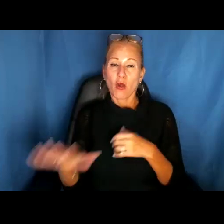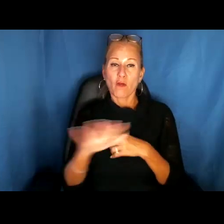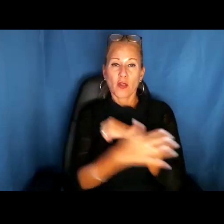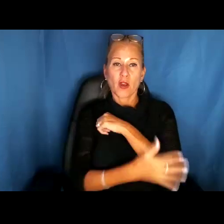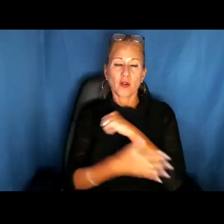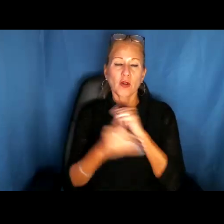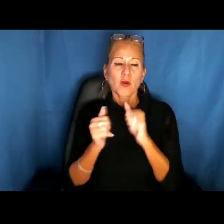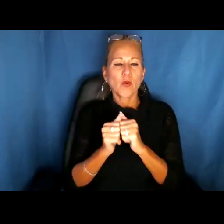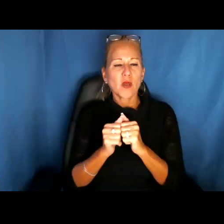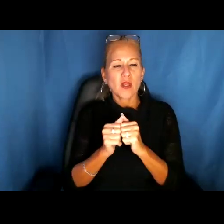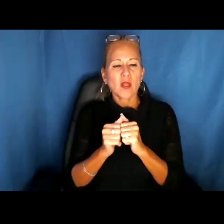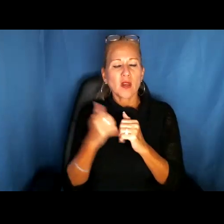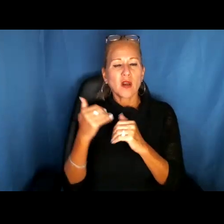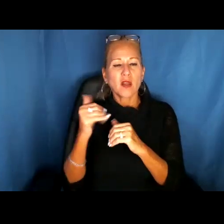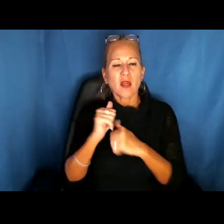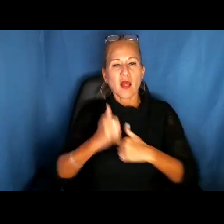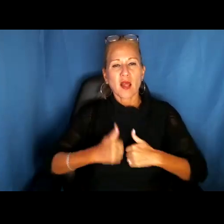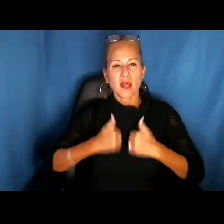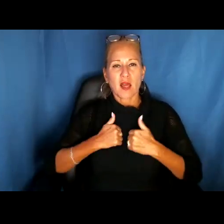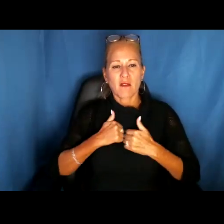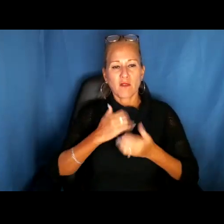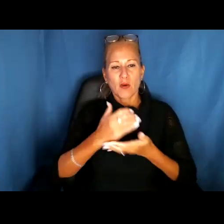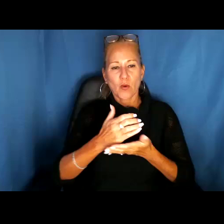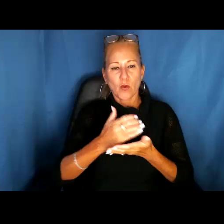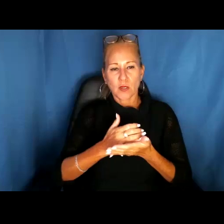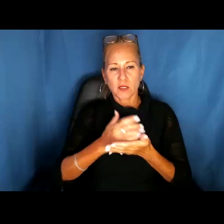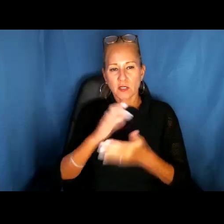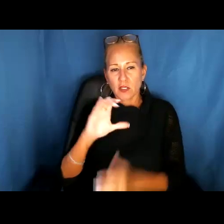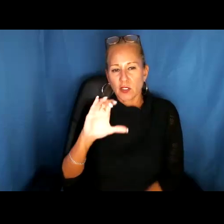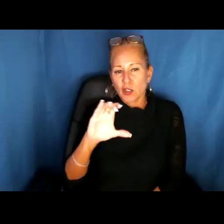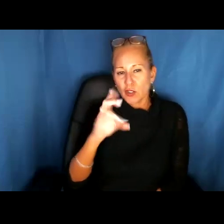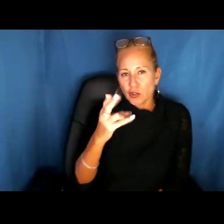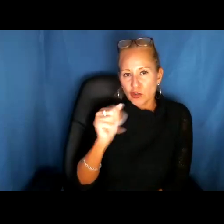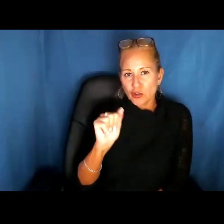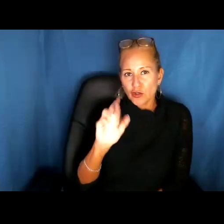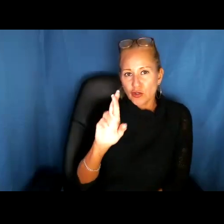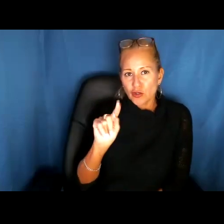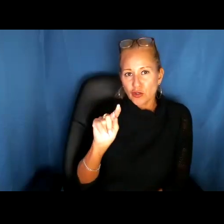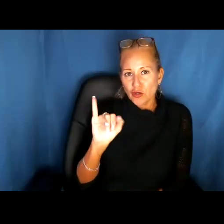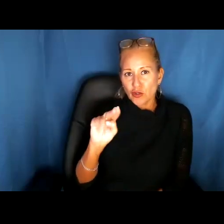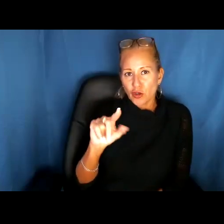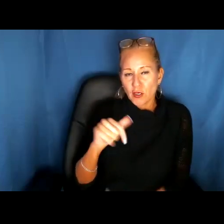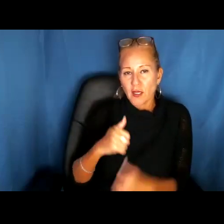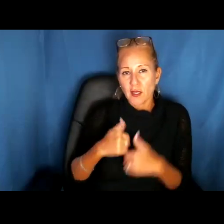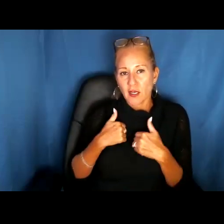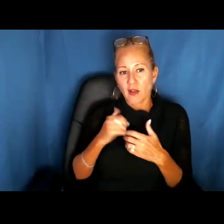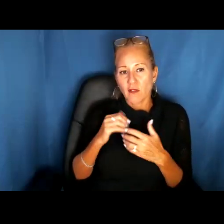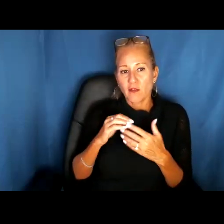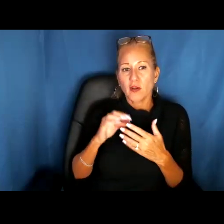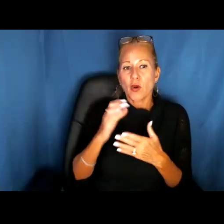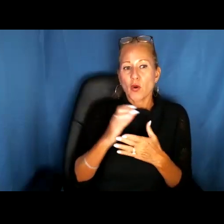the life course. And if you're not familiar with charting the life course, of course, you could do a Google search and bring it